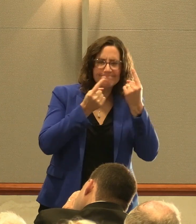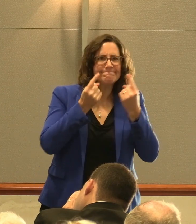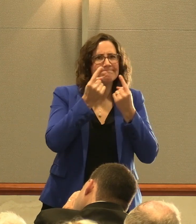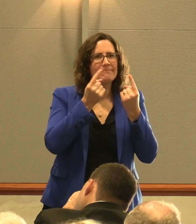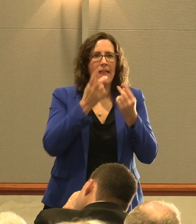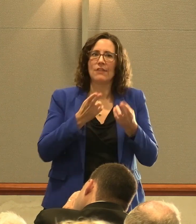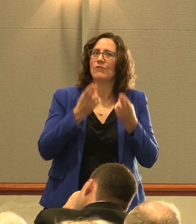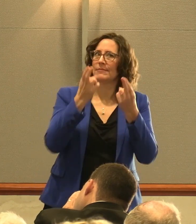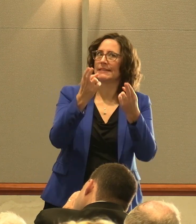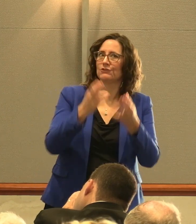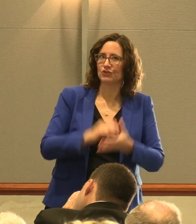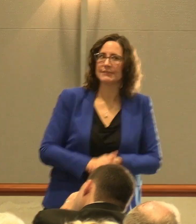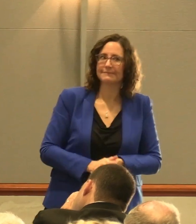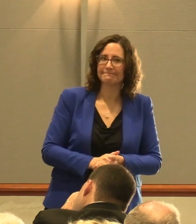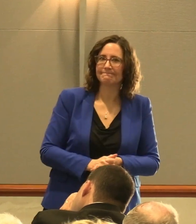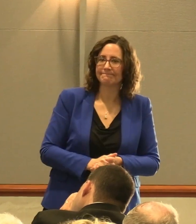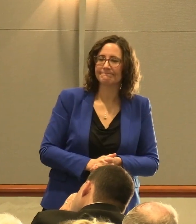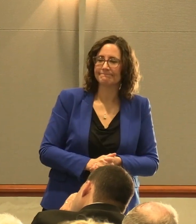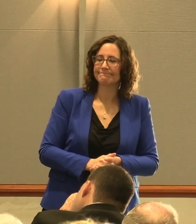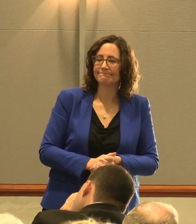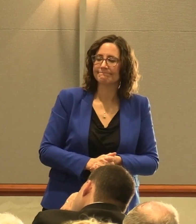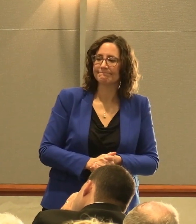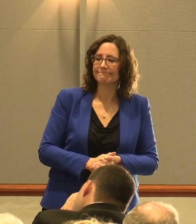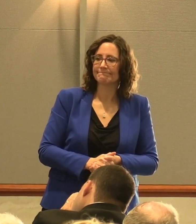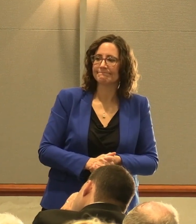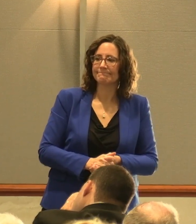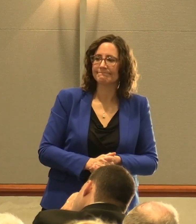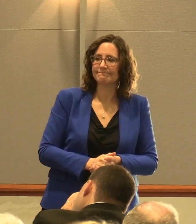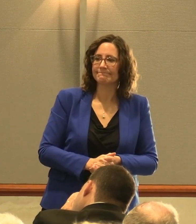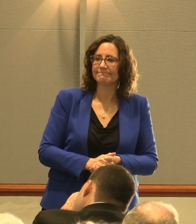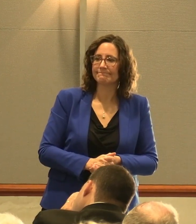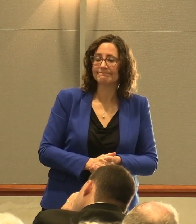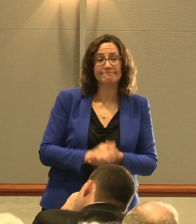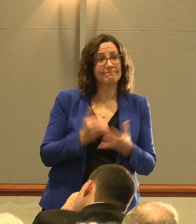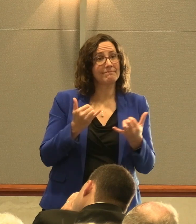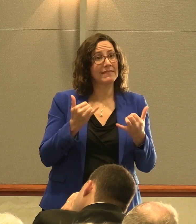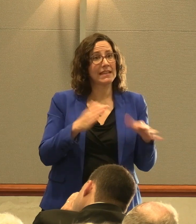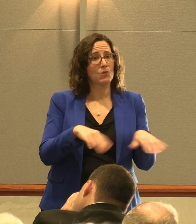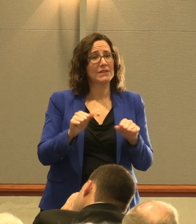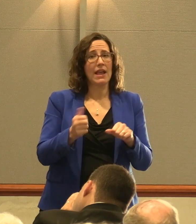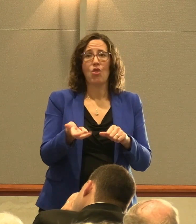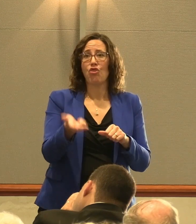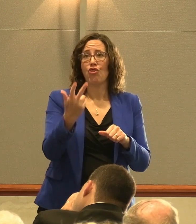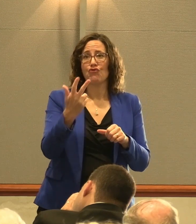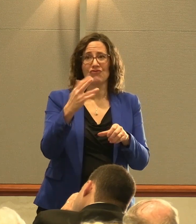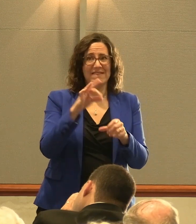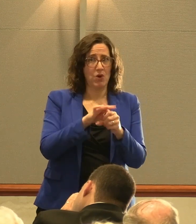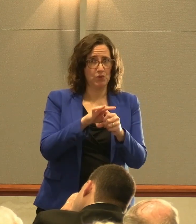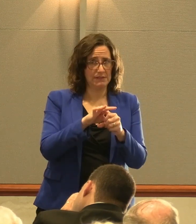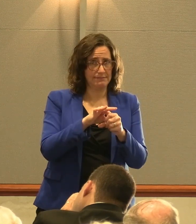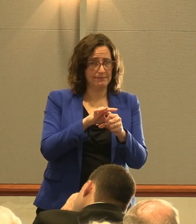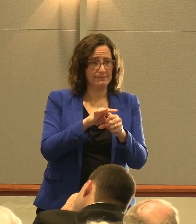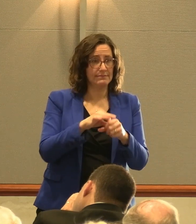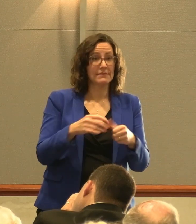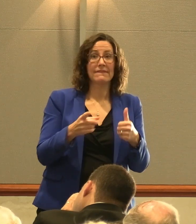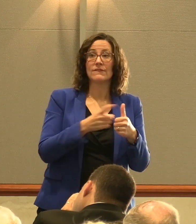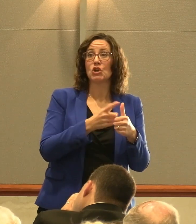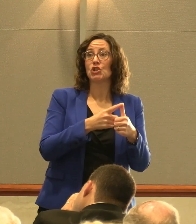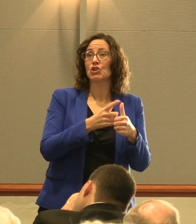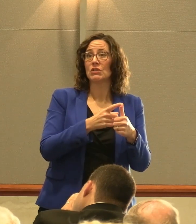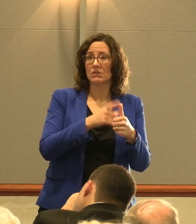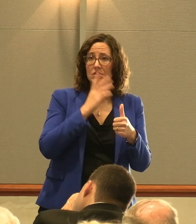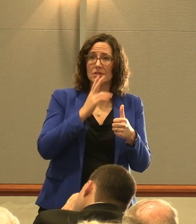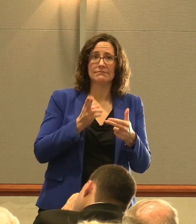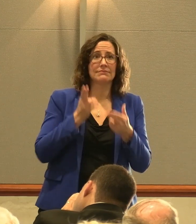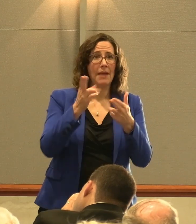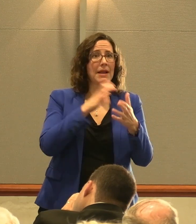and recommendations. We'll now take 3 votes. Our first vote, the